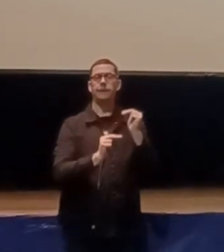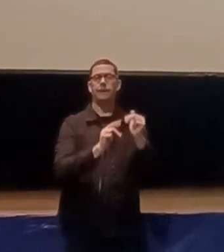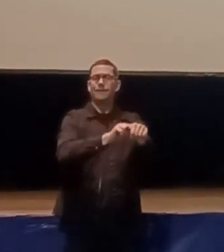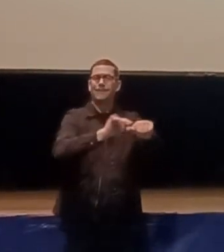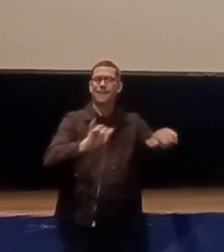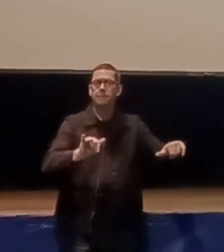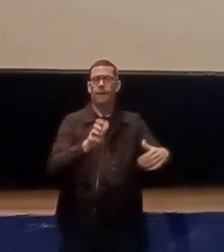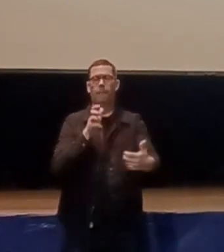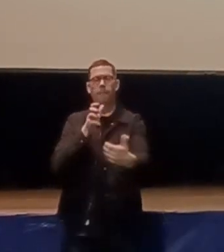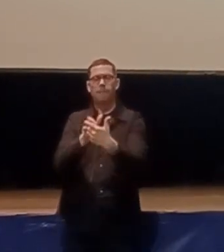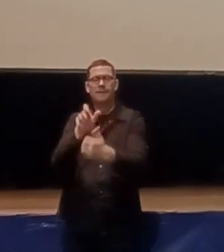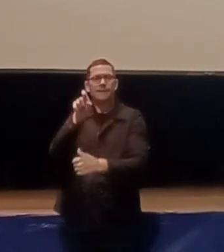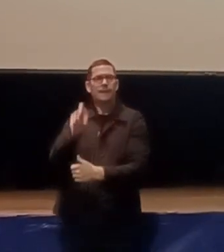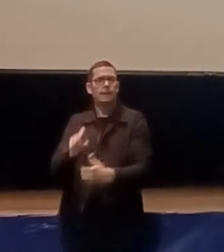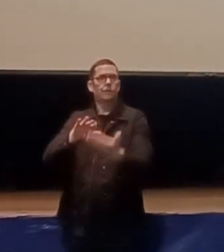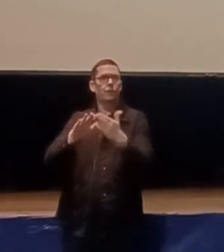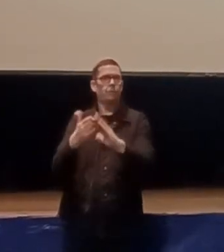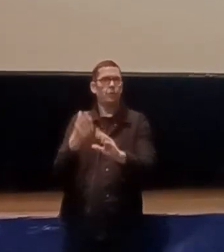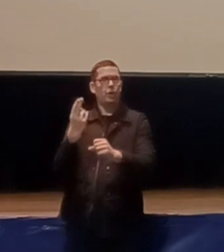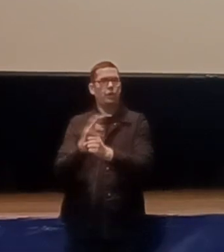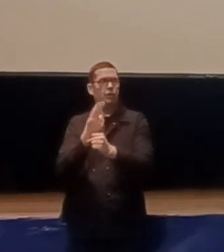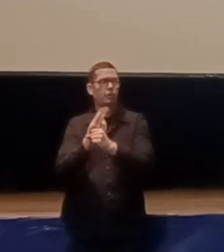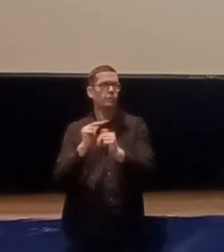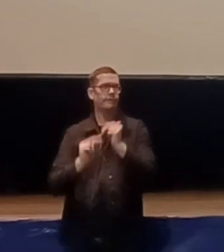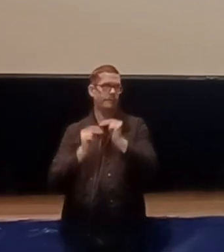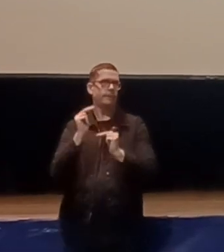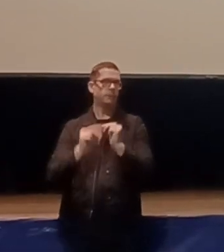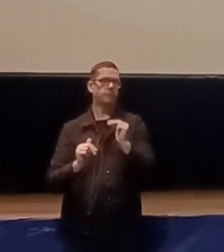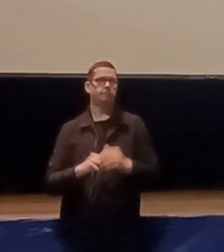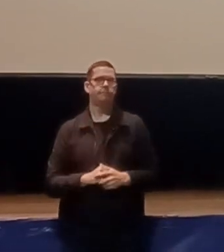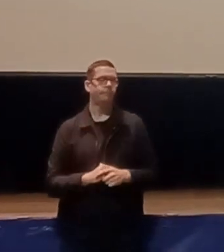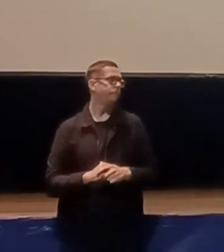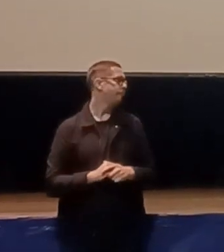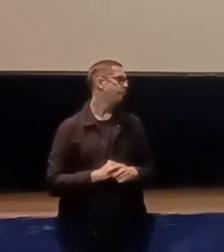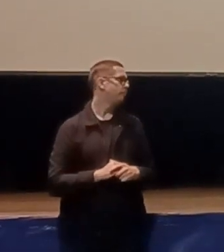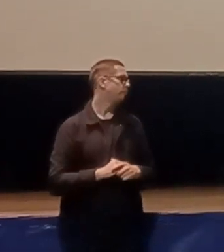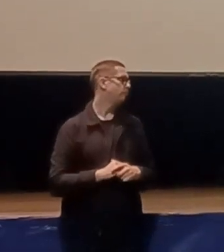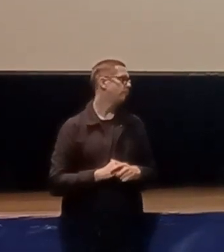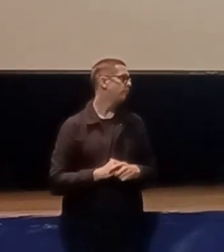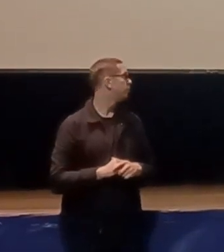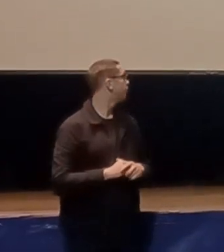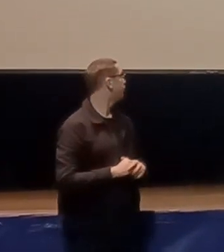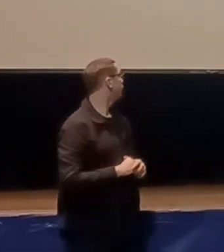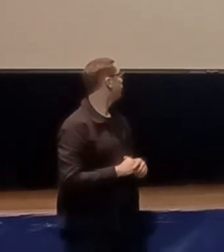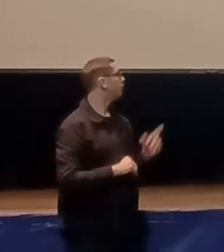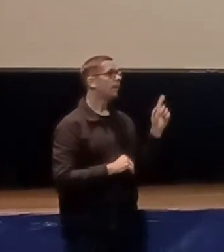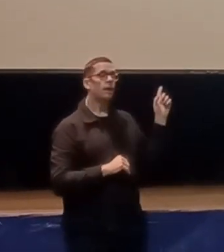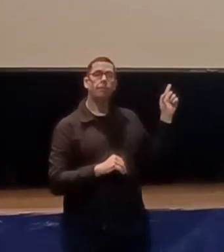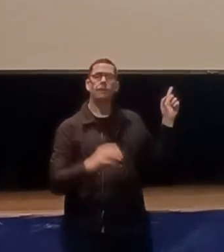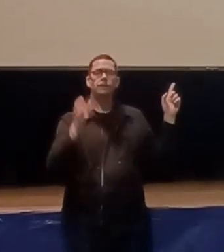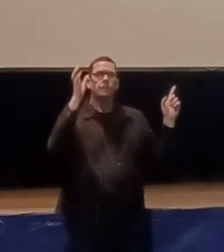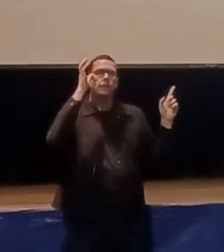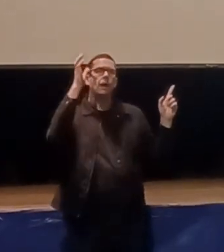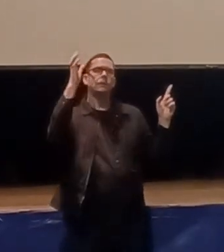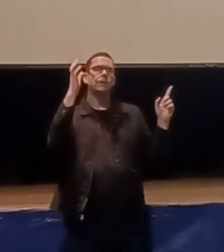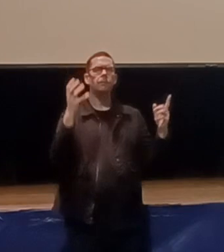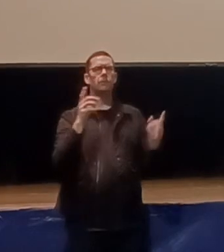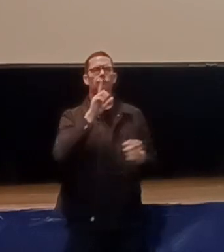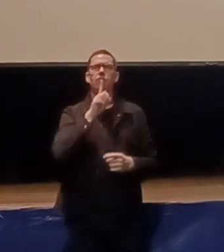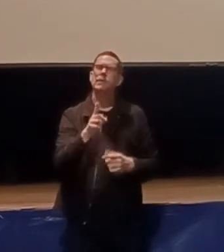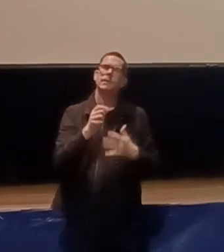needs of that community use facility. And then finally, we wanted this concept to be responsive